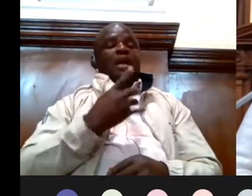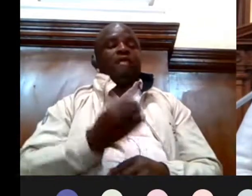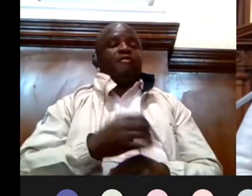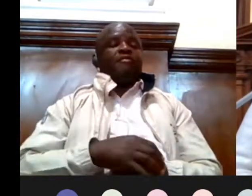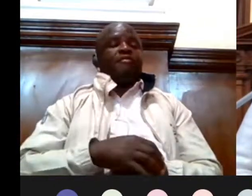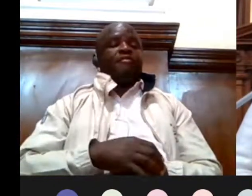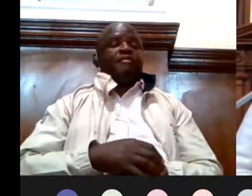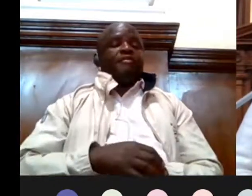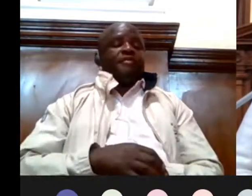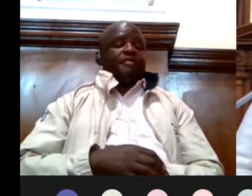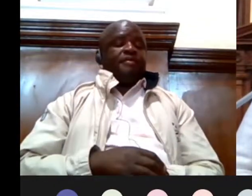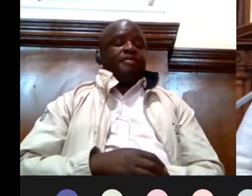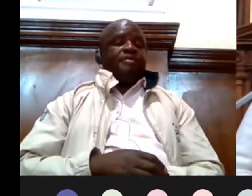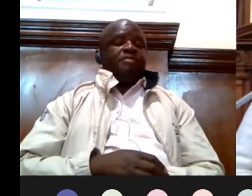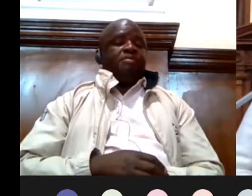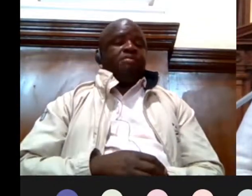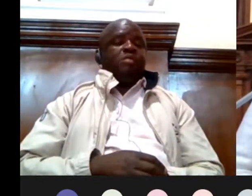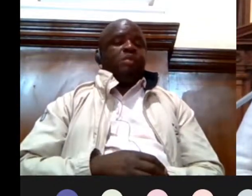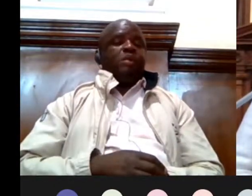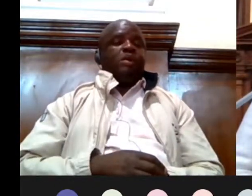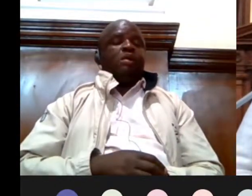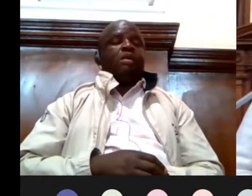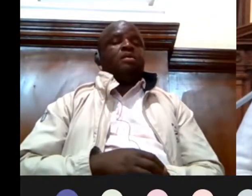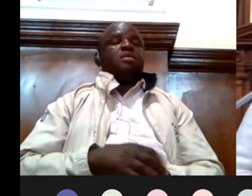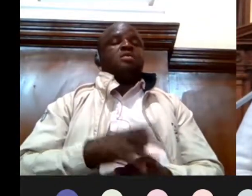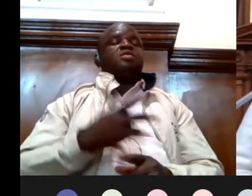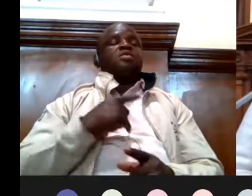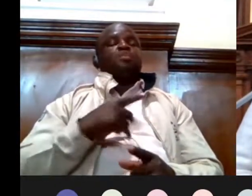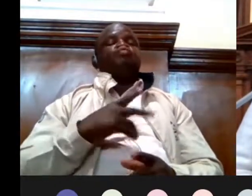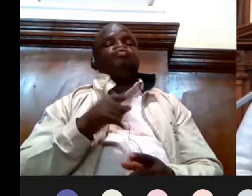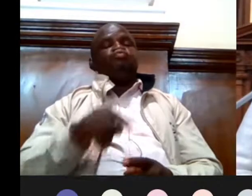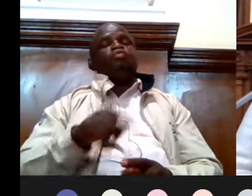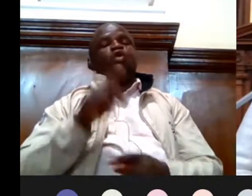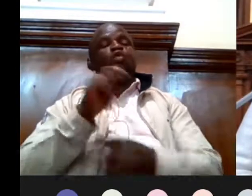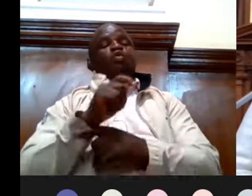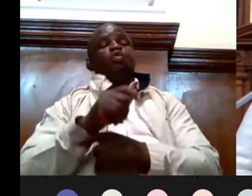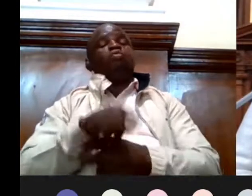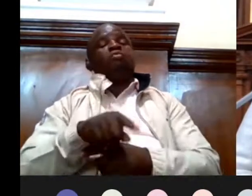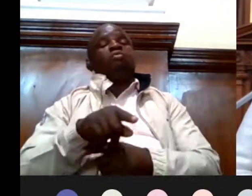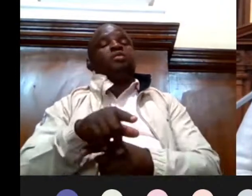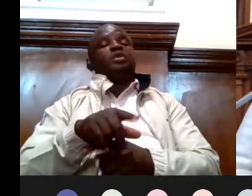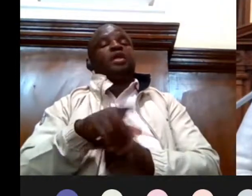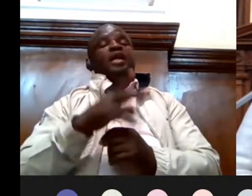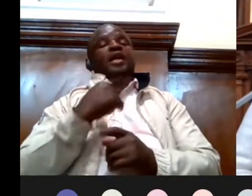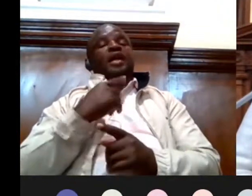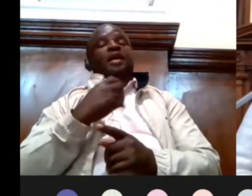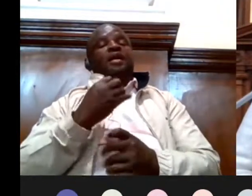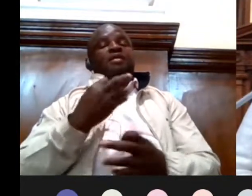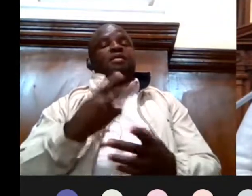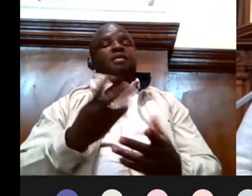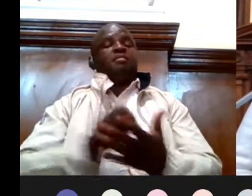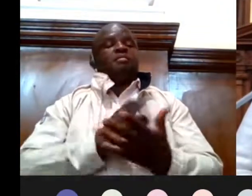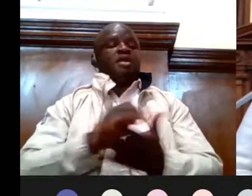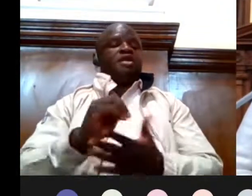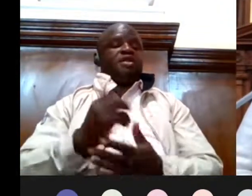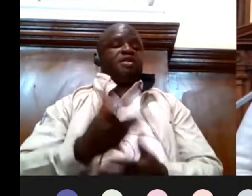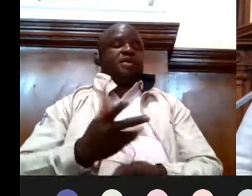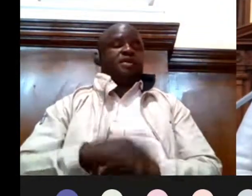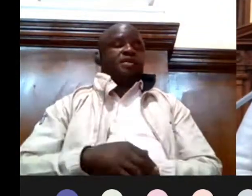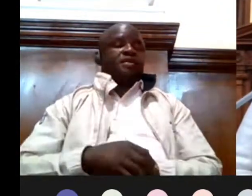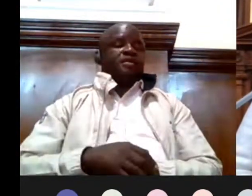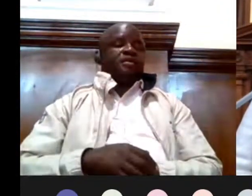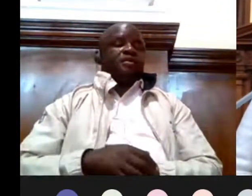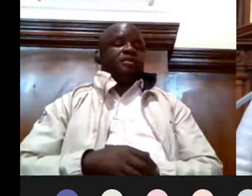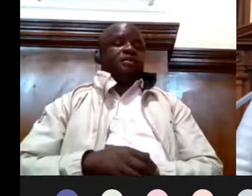dithaba. Hoho ya matha ka lerapo thabeng ha e sa molaetsa ho kopana